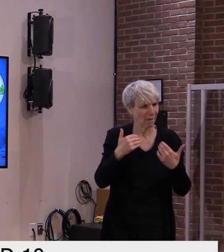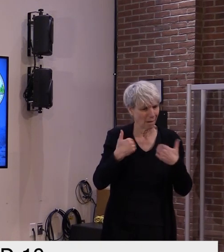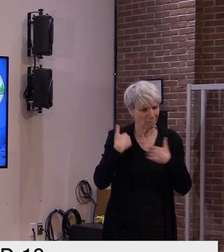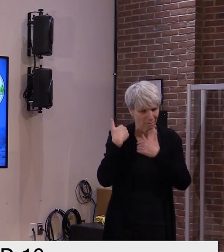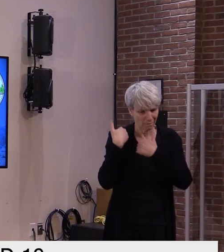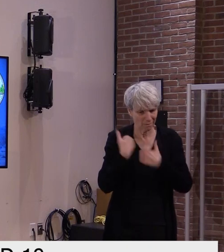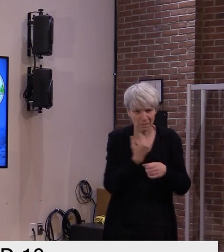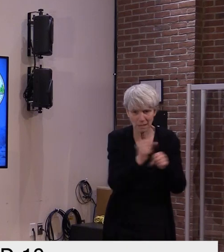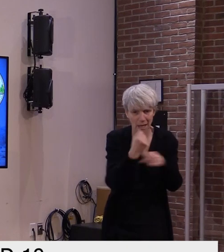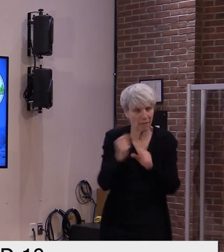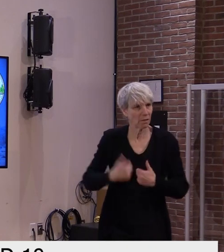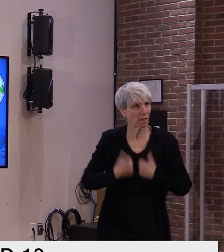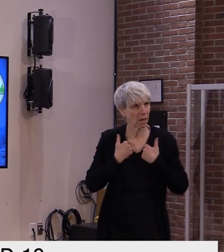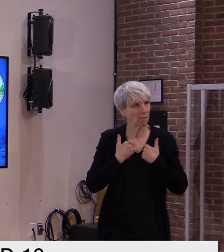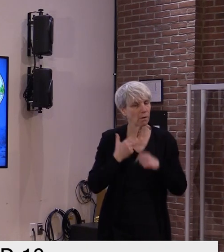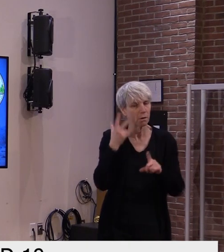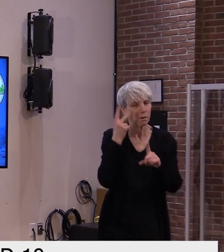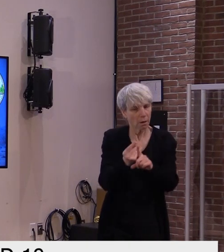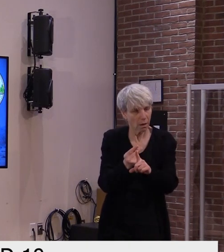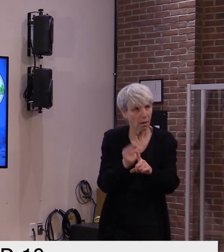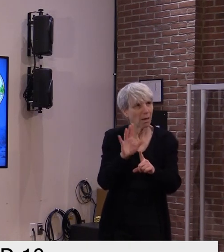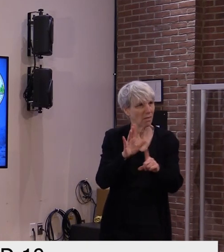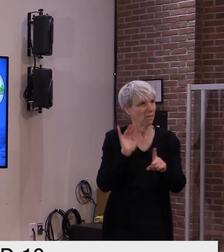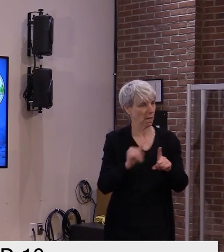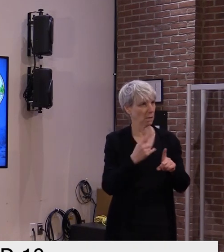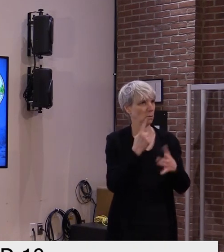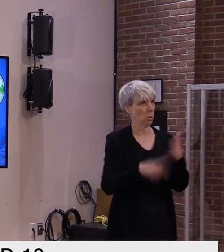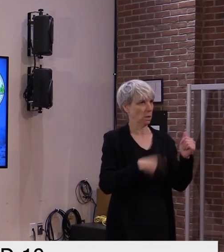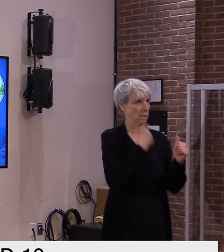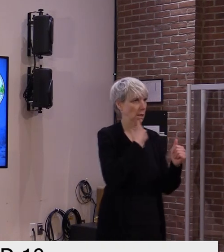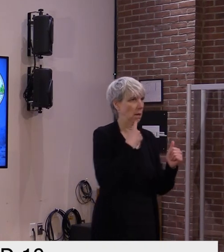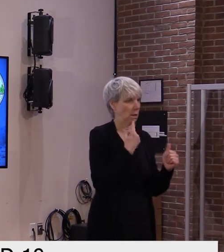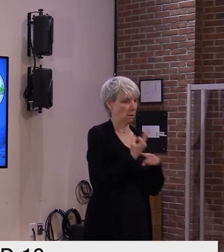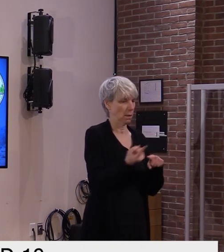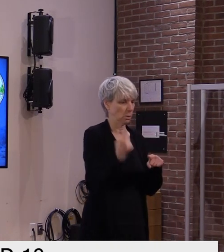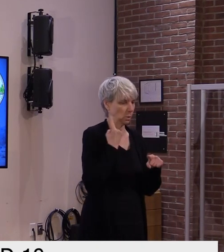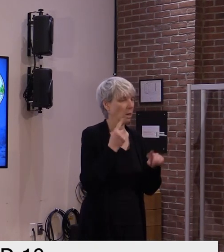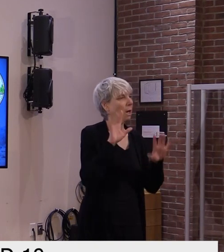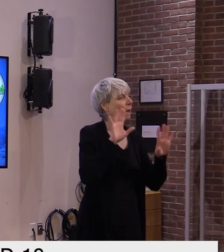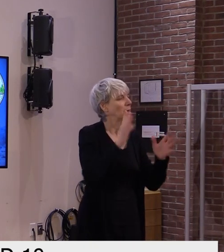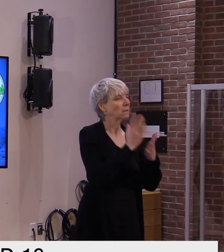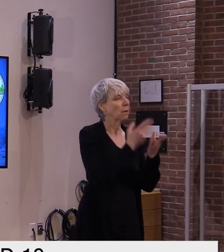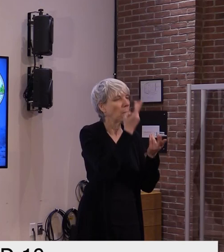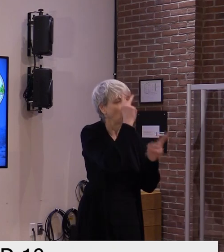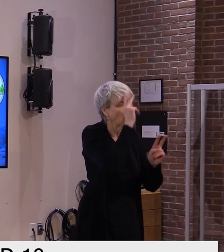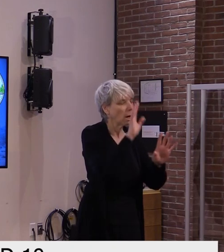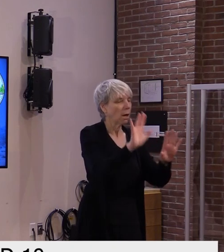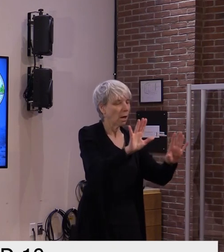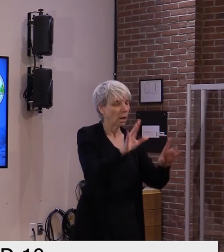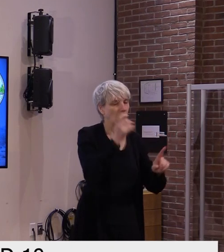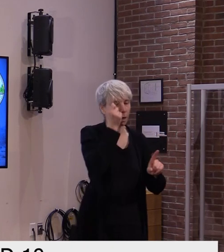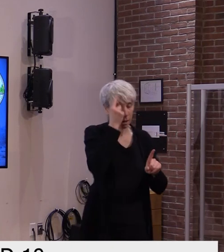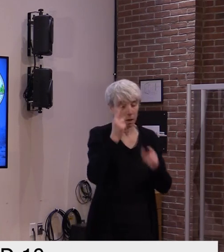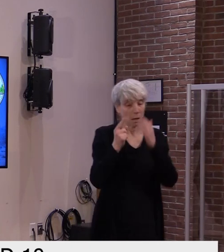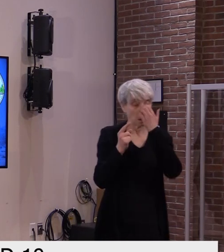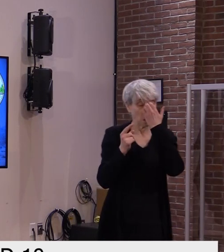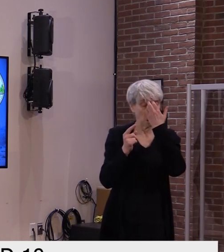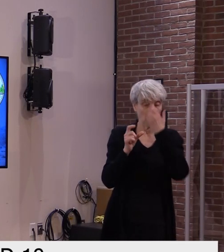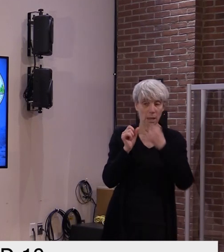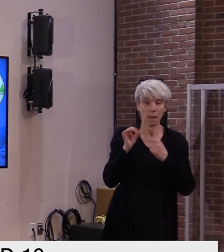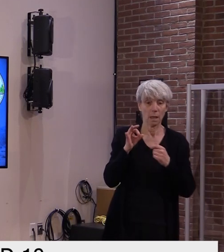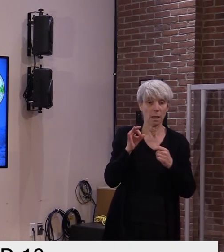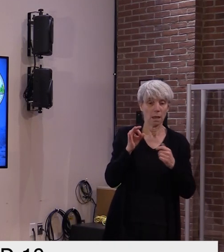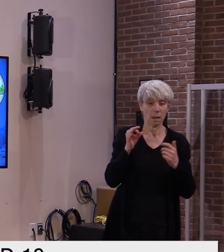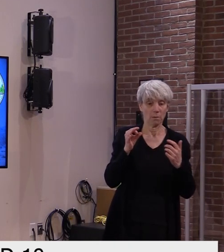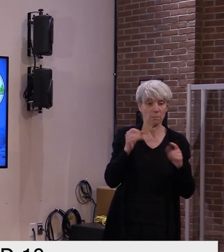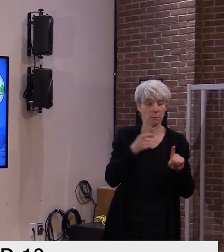I thought it got a little bit twisted because if those people are going to get vaccinated anyway